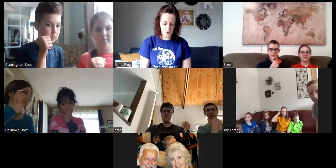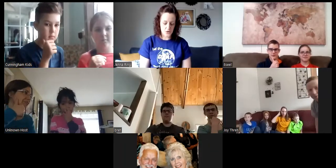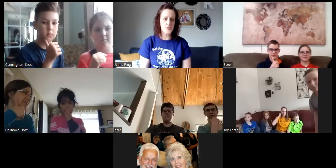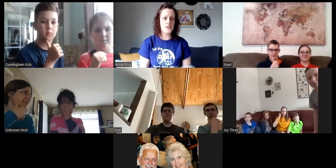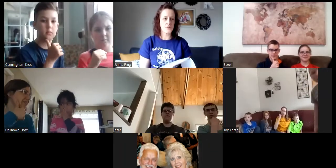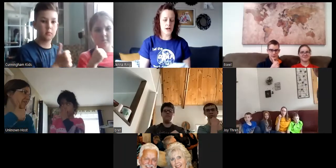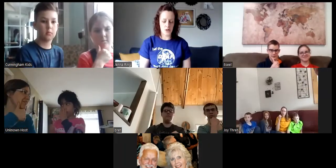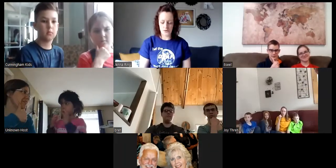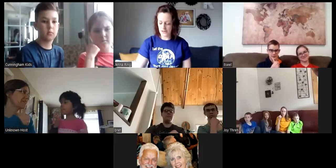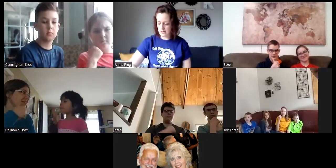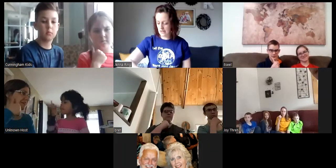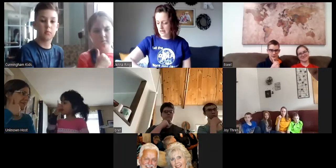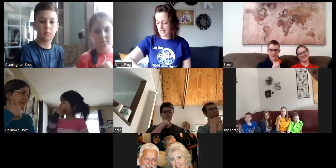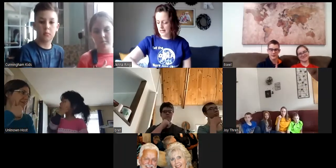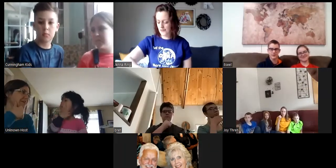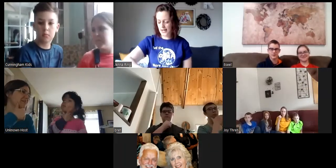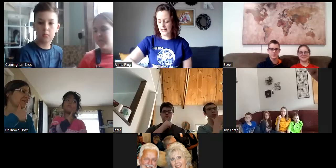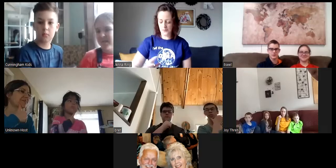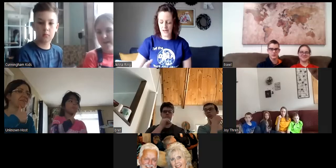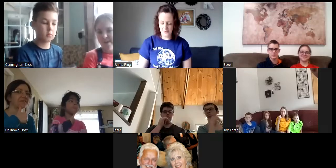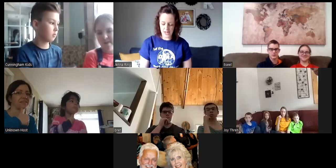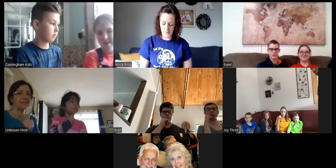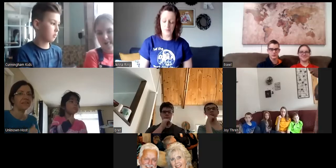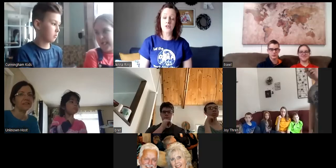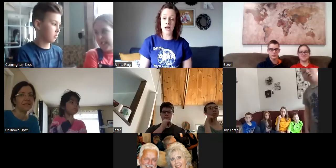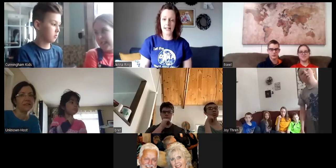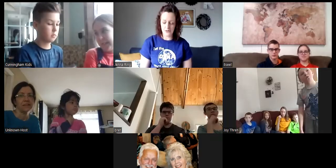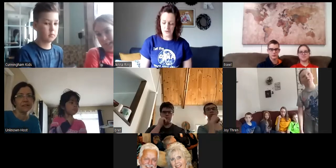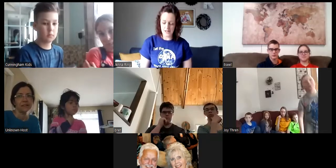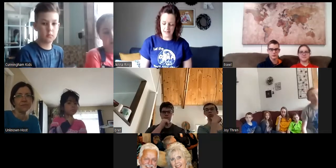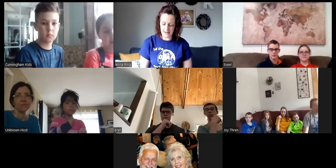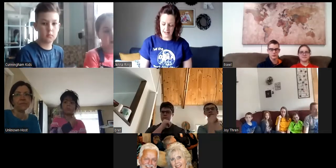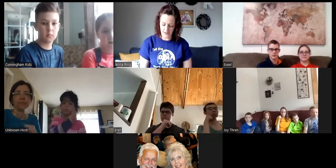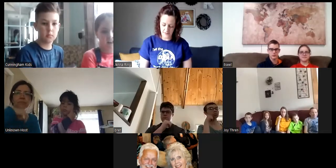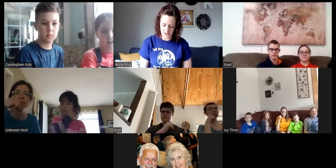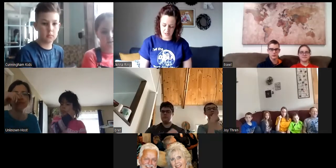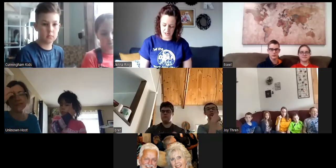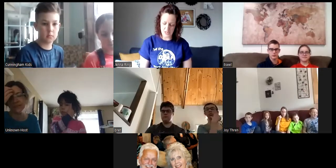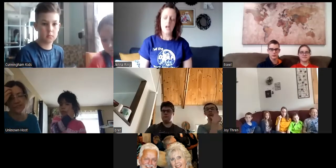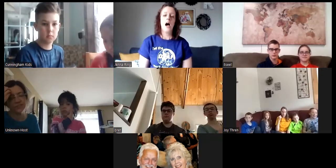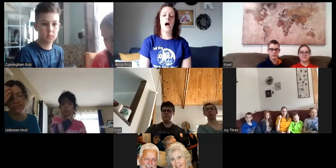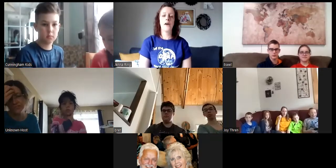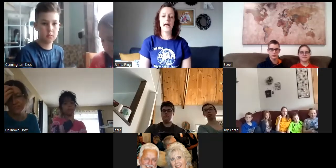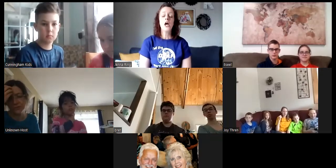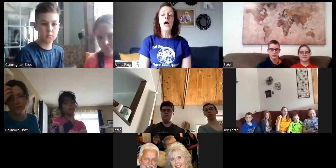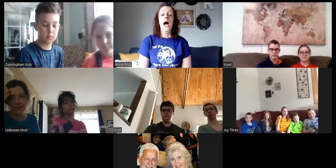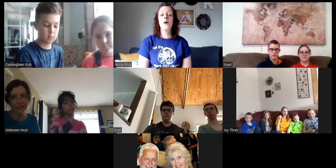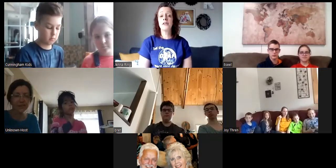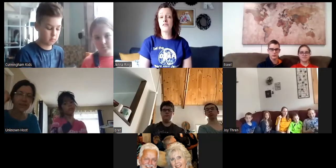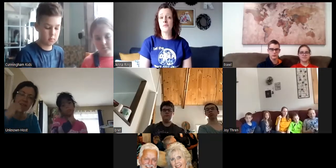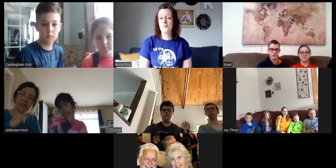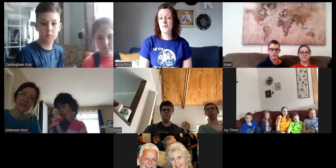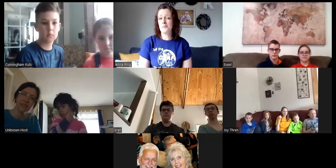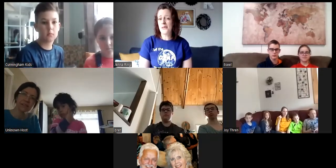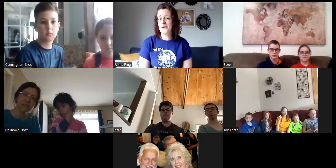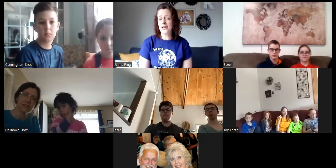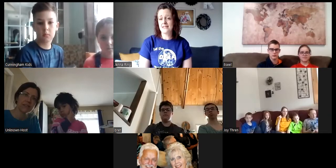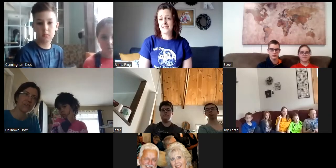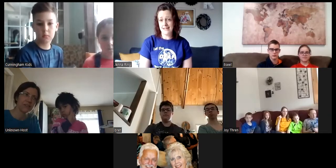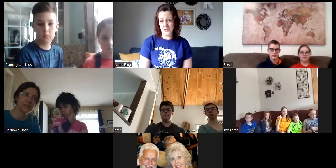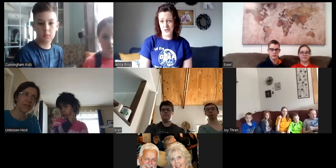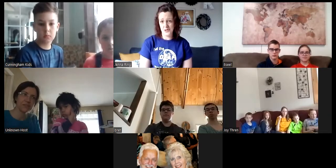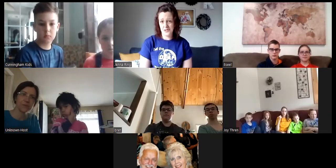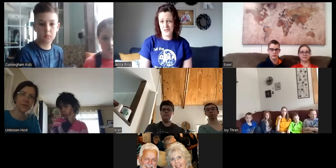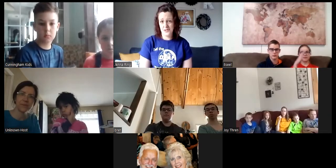Good. We'll go through these, try to go through these. I keep forgetting that we have a time limit. Try to get through these in the next 5 or 6 minutes. All right. How many of you remember brother